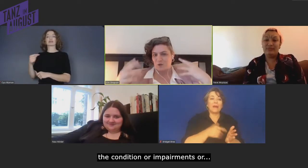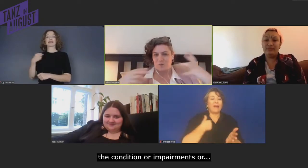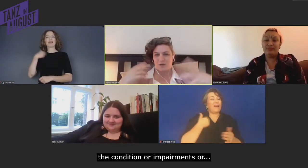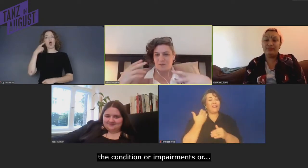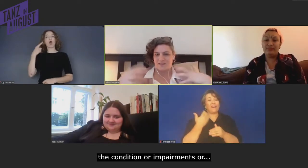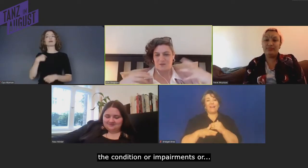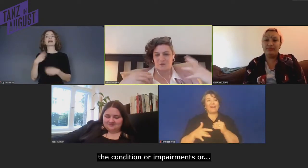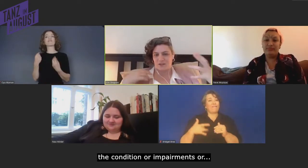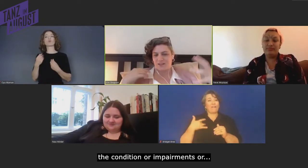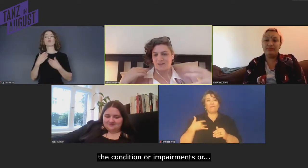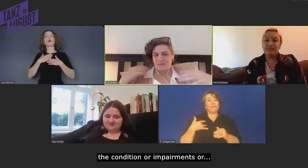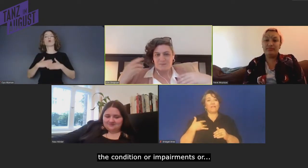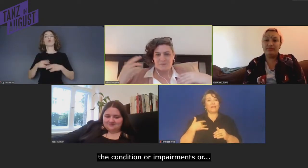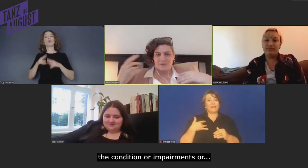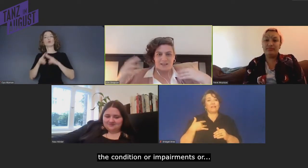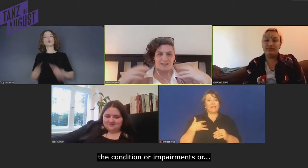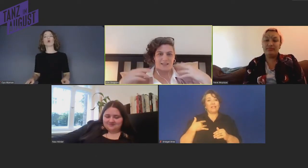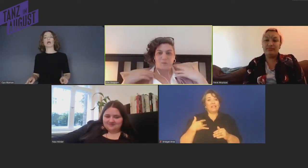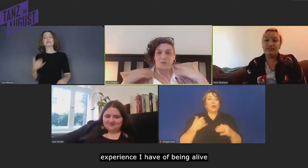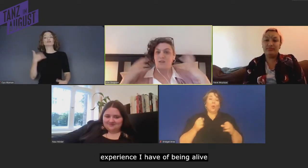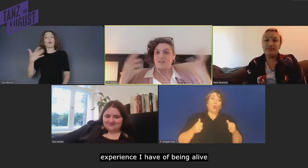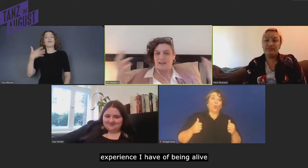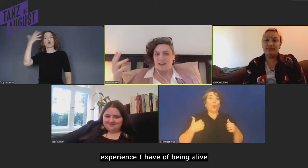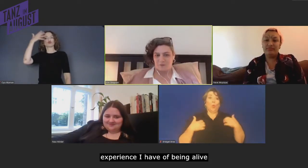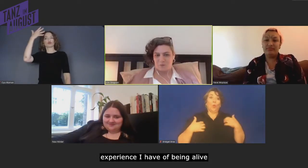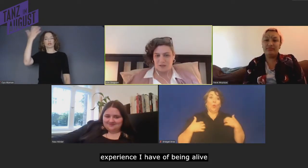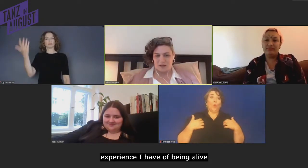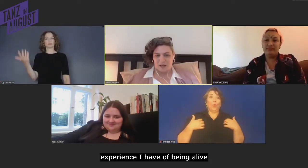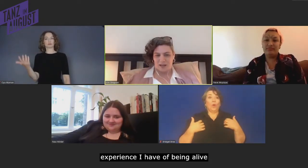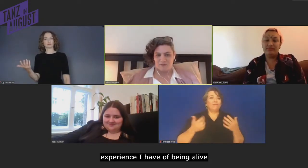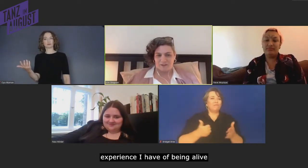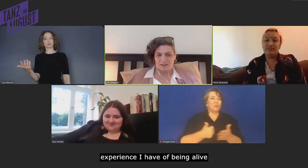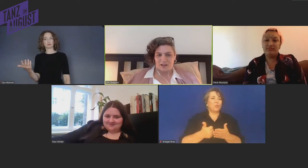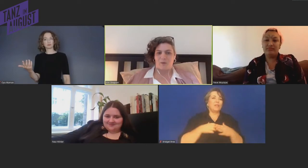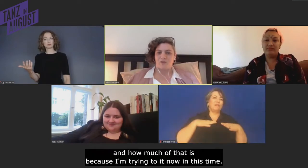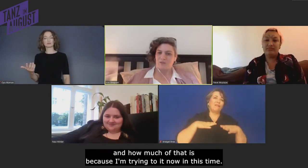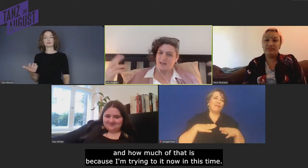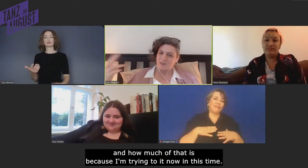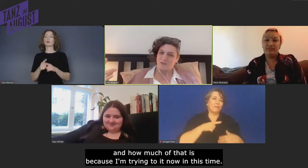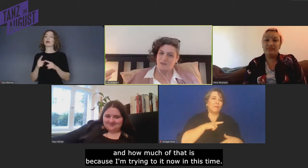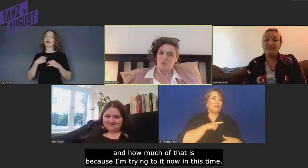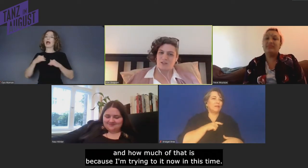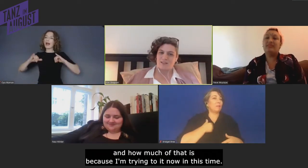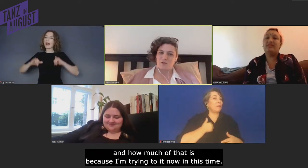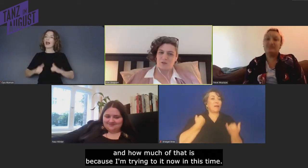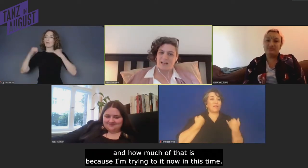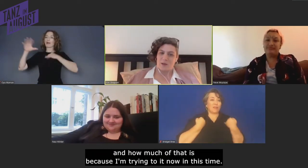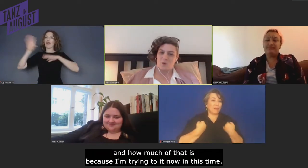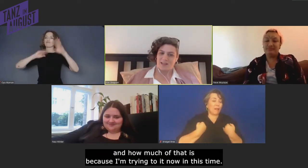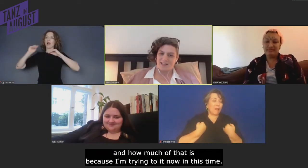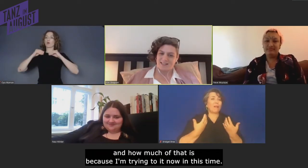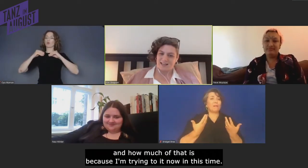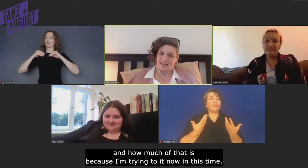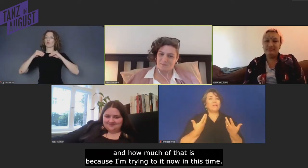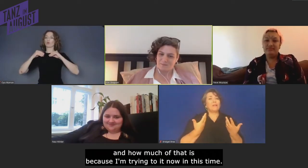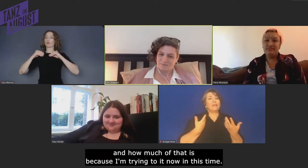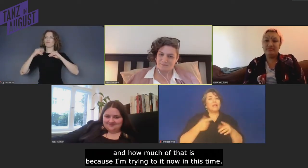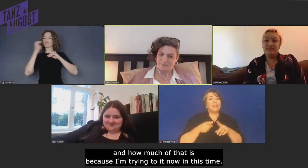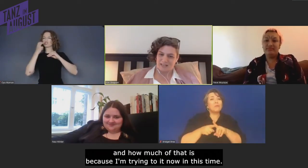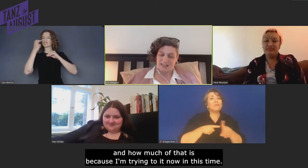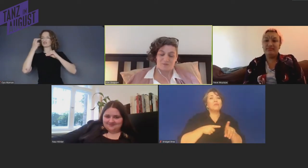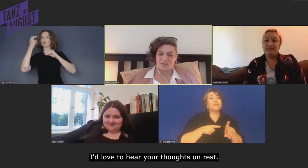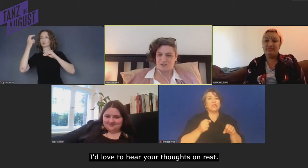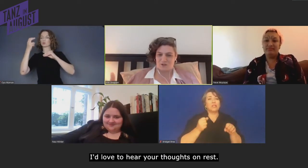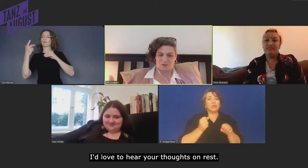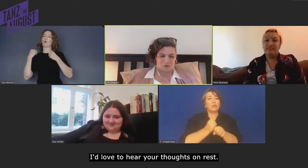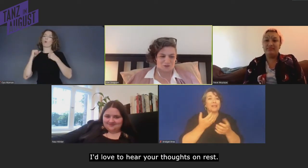or impairments or experience I have of being alive, and how much of that is because I'm trying to do it now in this time. I'd